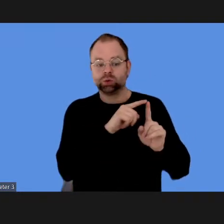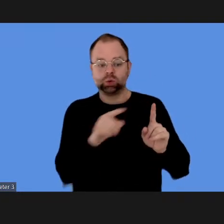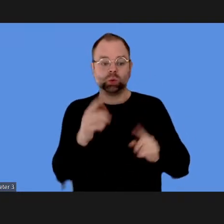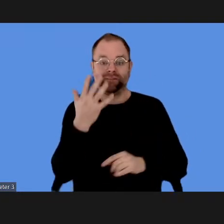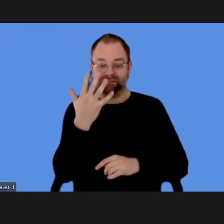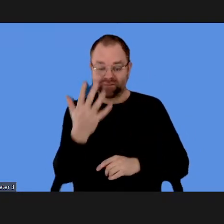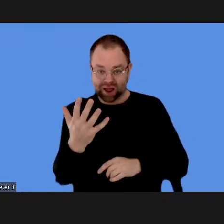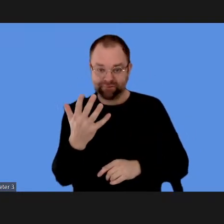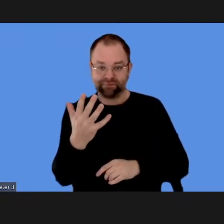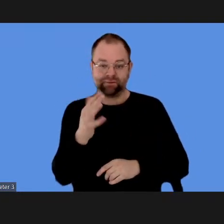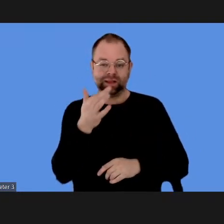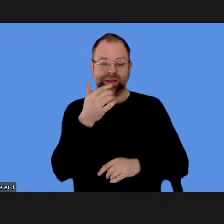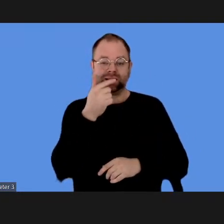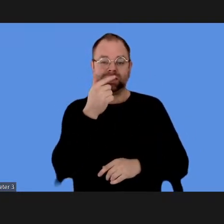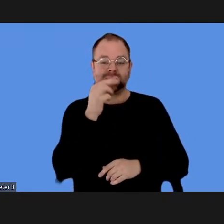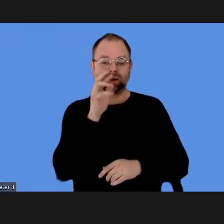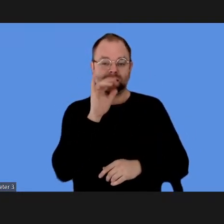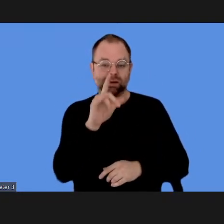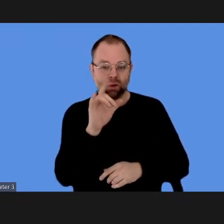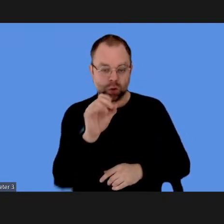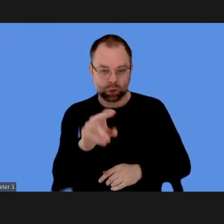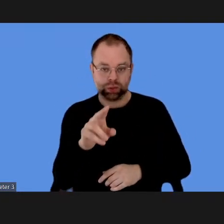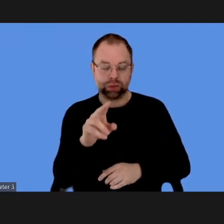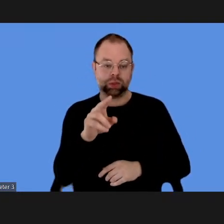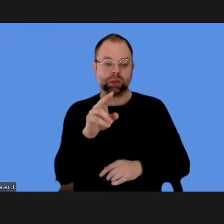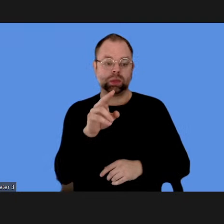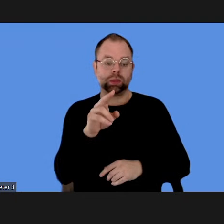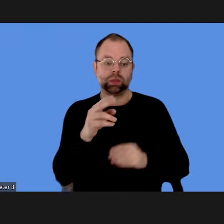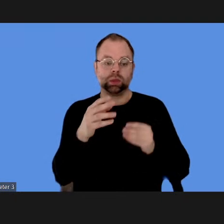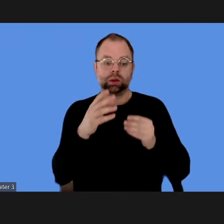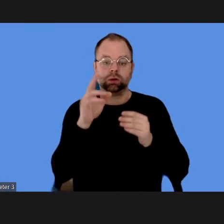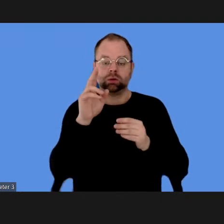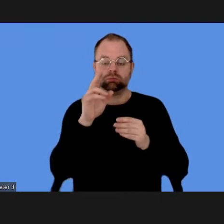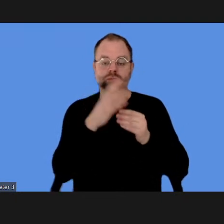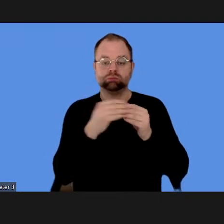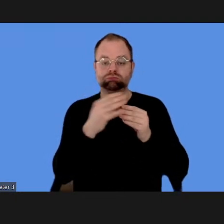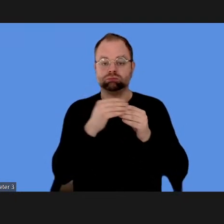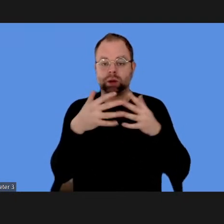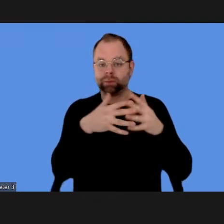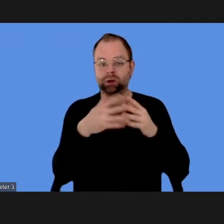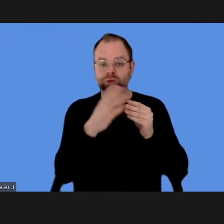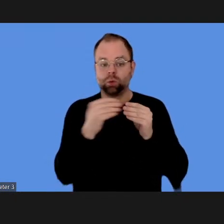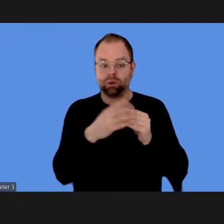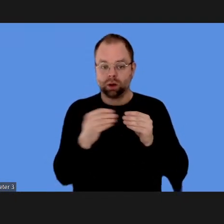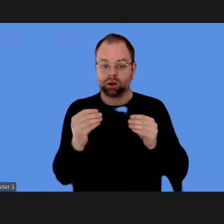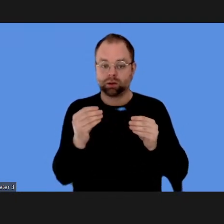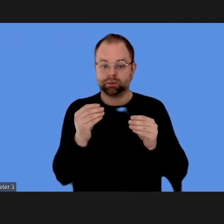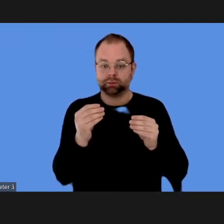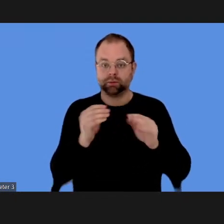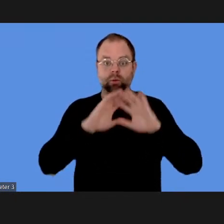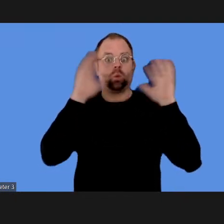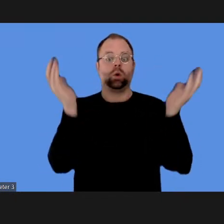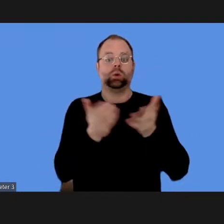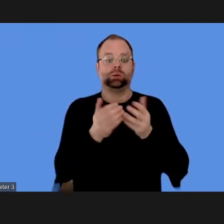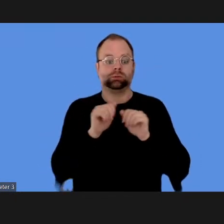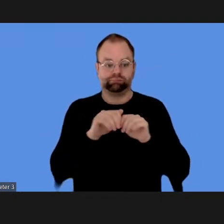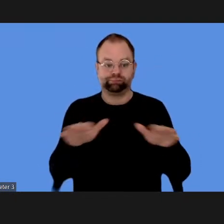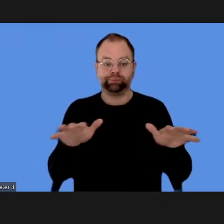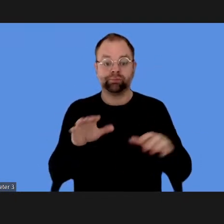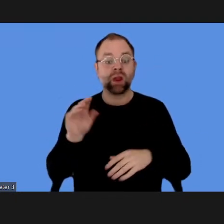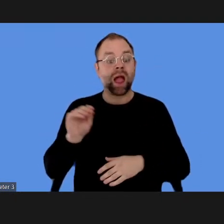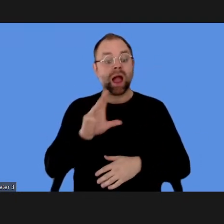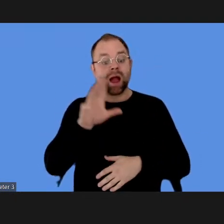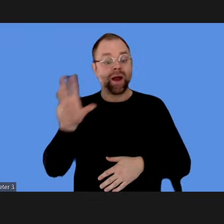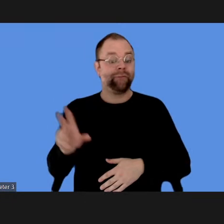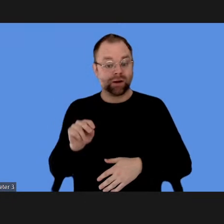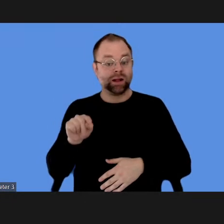data professionals on the continent. This is supported by the fact that the continent continues to have a low average level